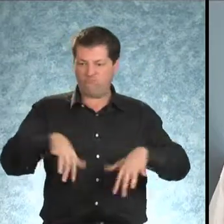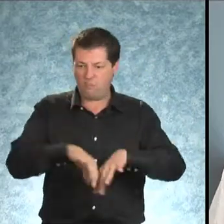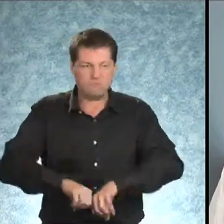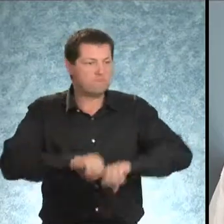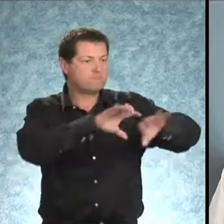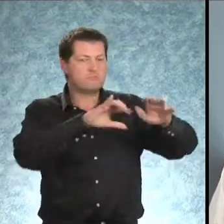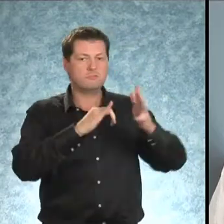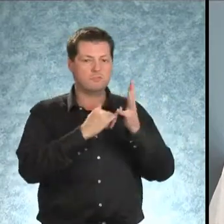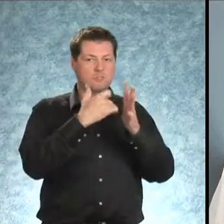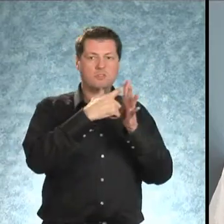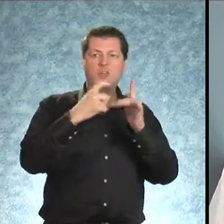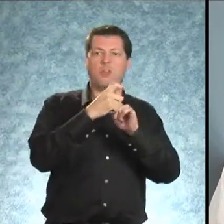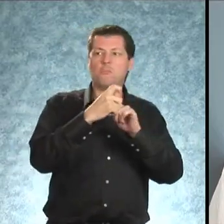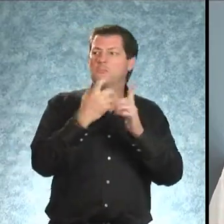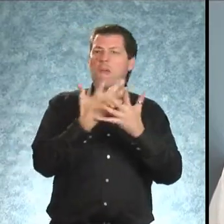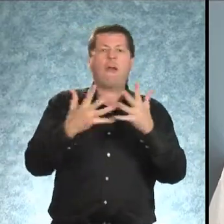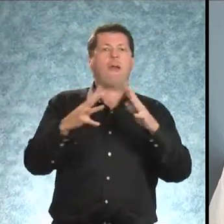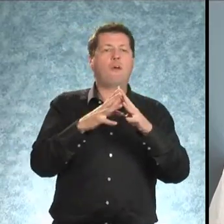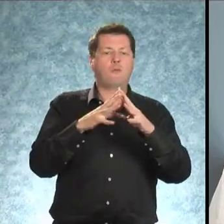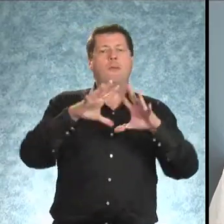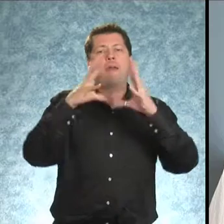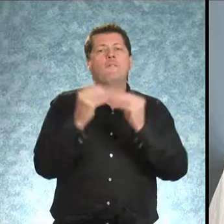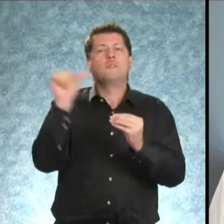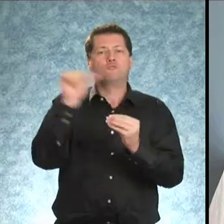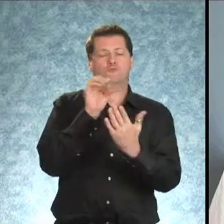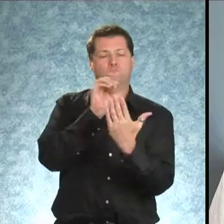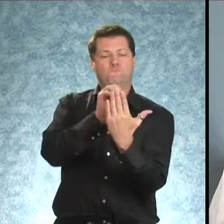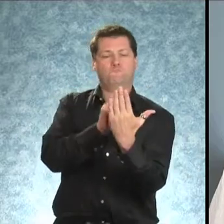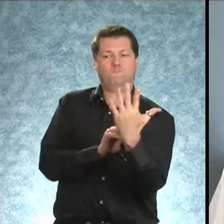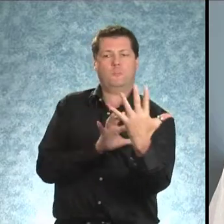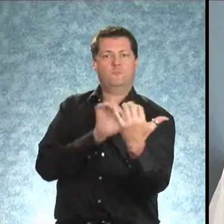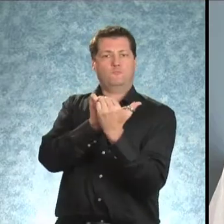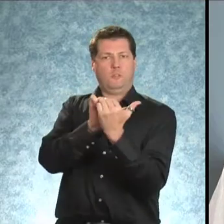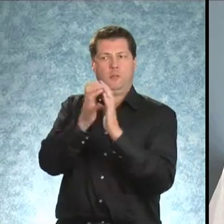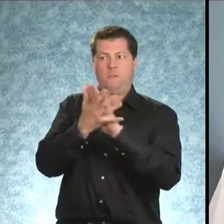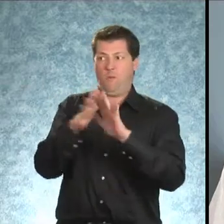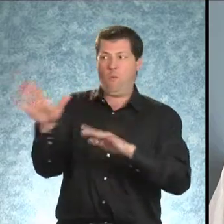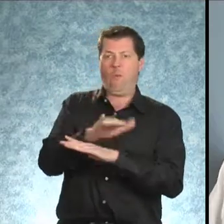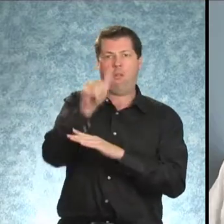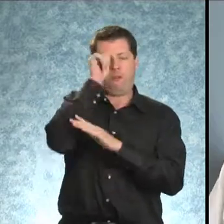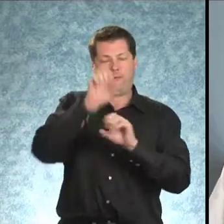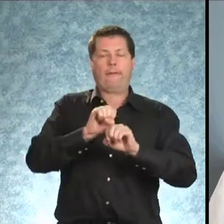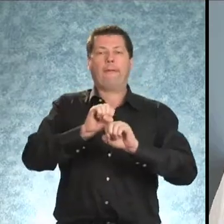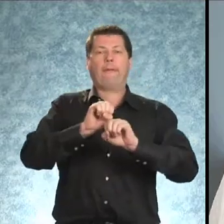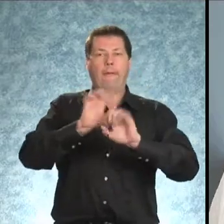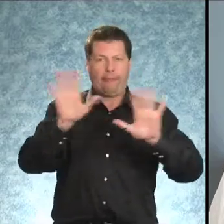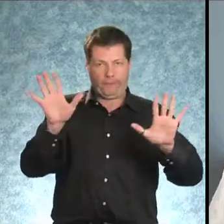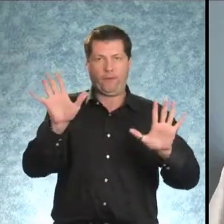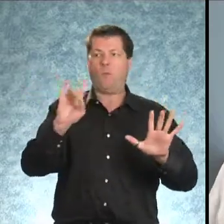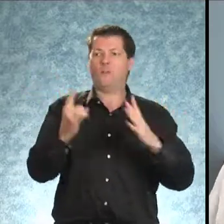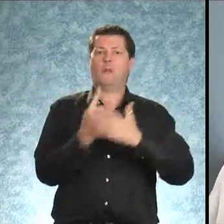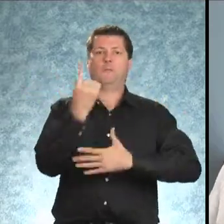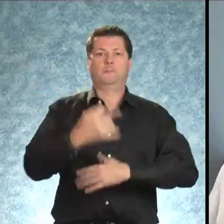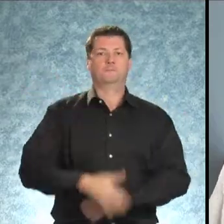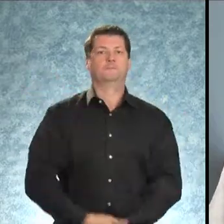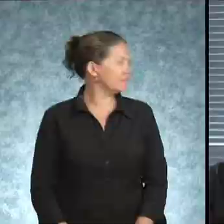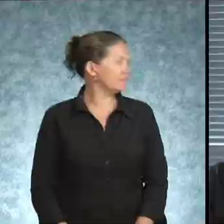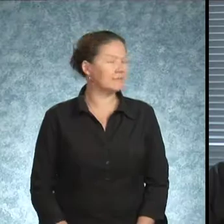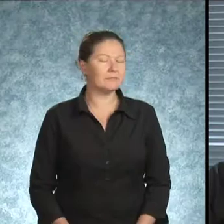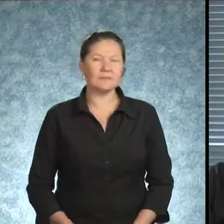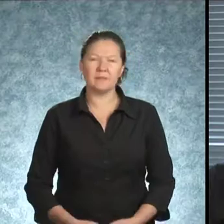things need to be put into the agreement so that everybody knows where they stand, so that later on when the work's done, your neighbour doesn't come around to you and say, what